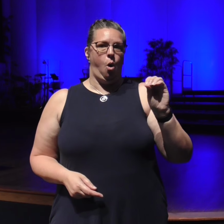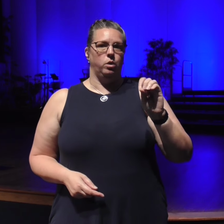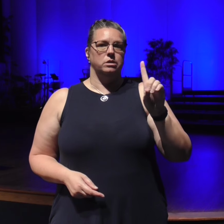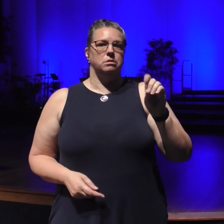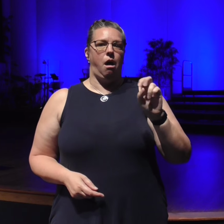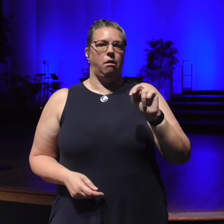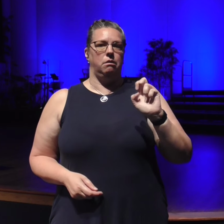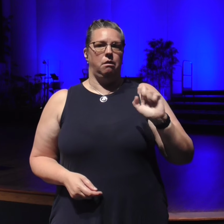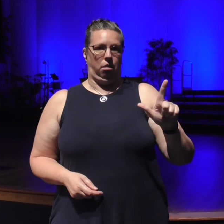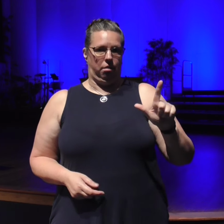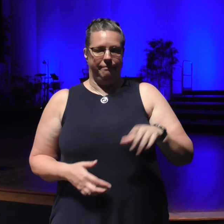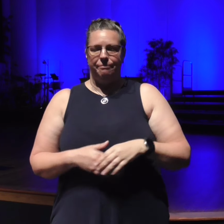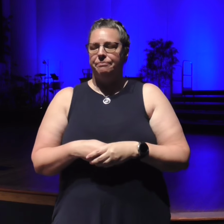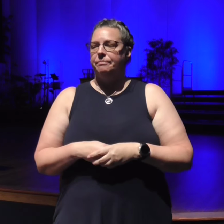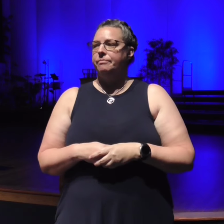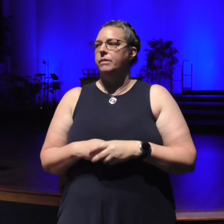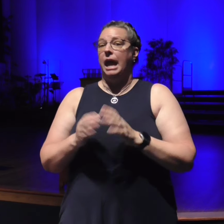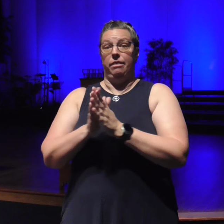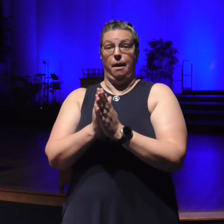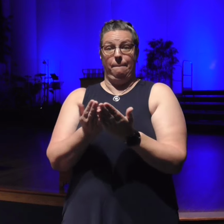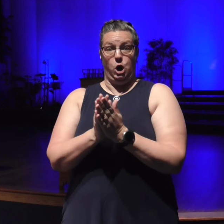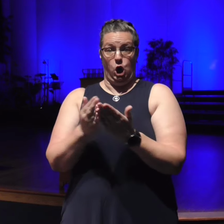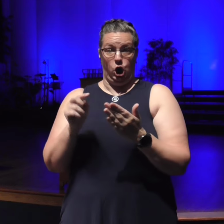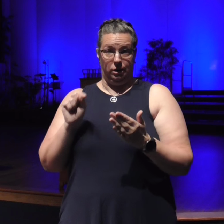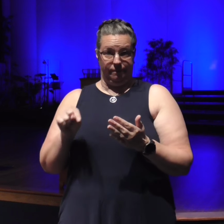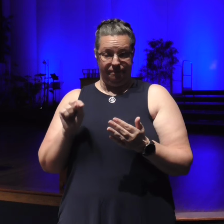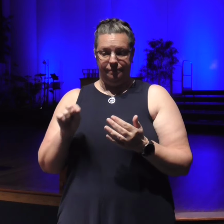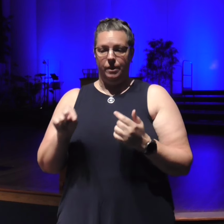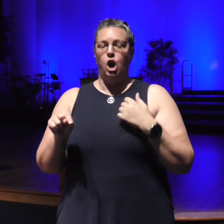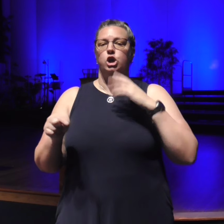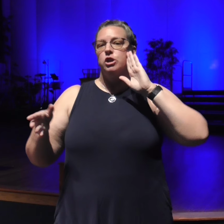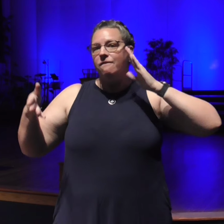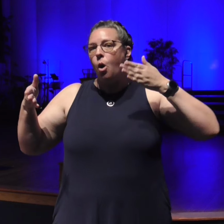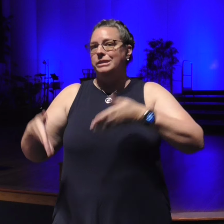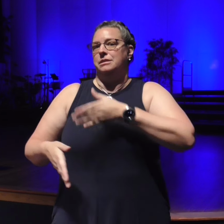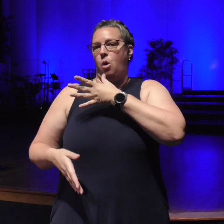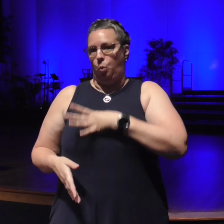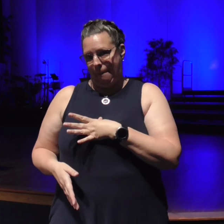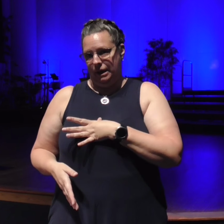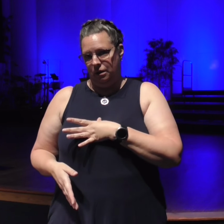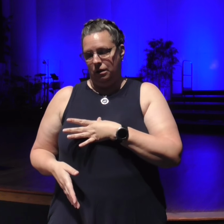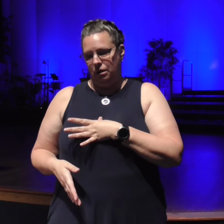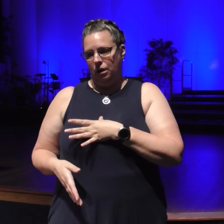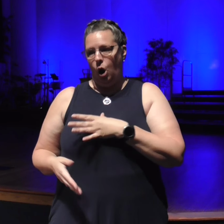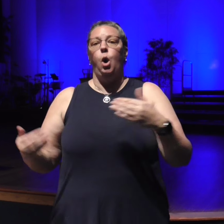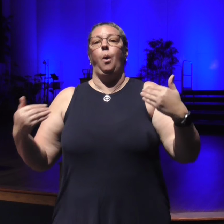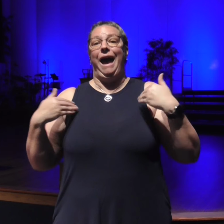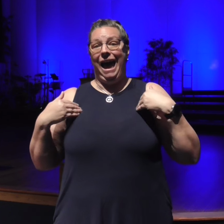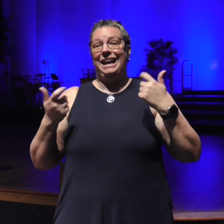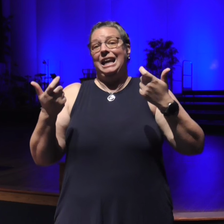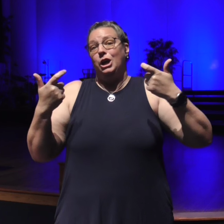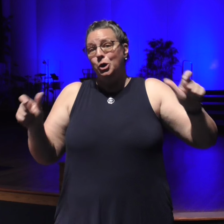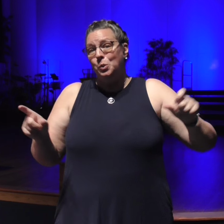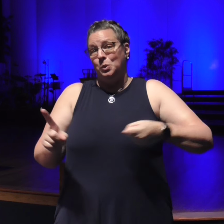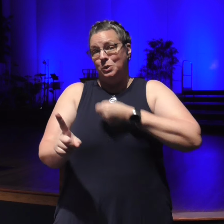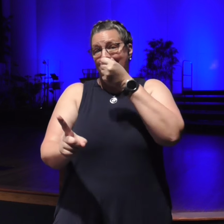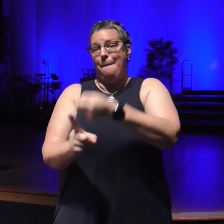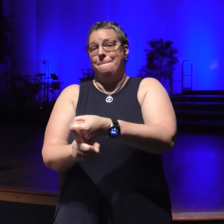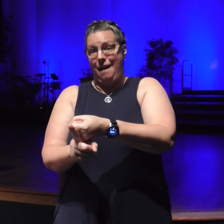talks about, in her case, she's focusing on women who had a big